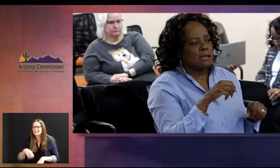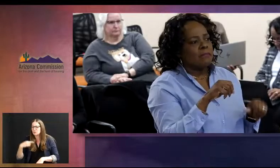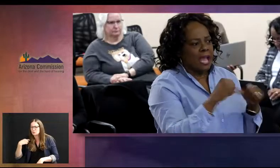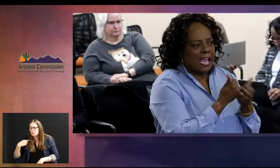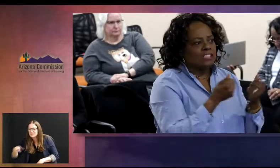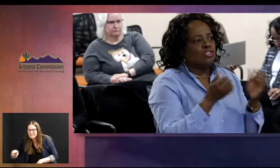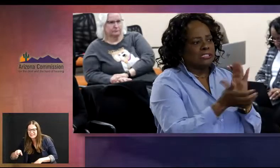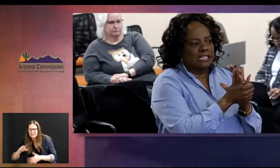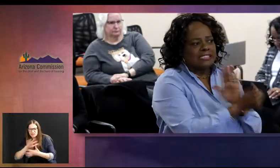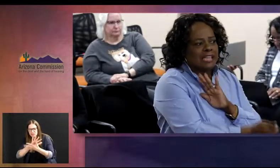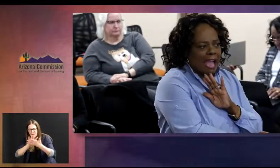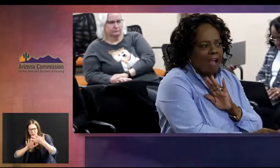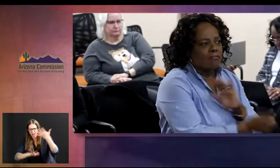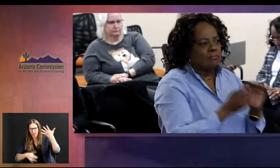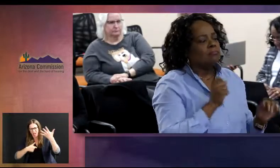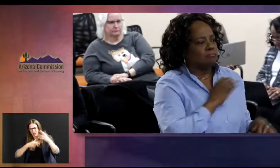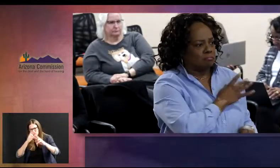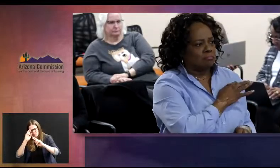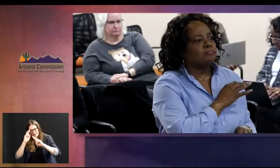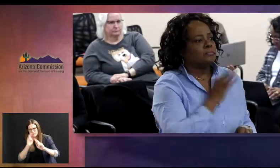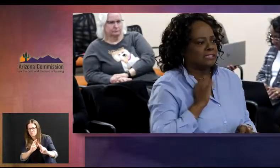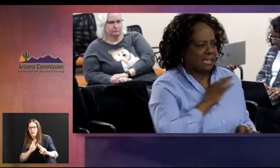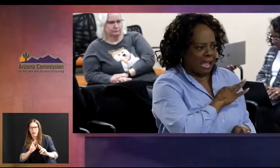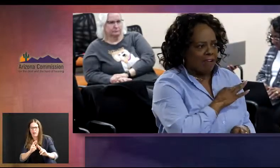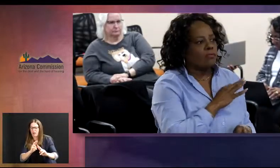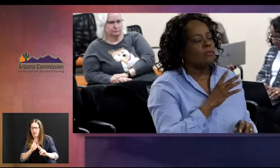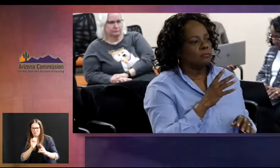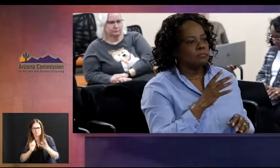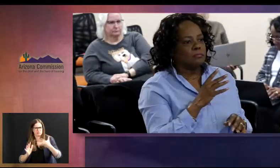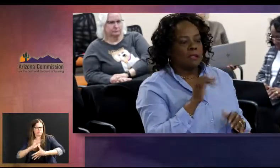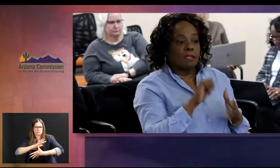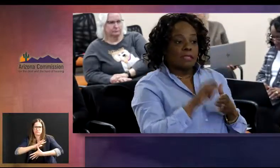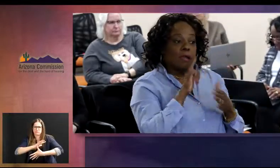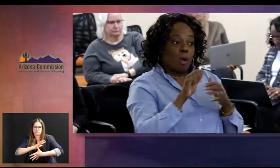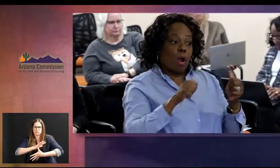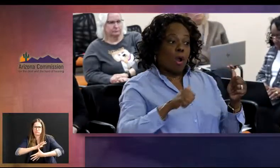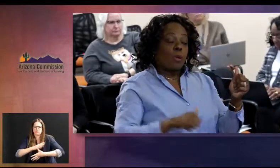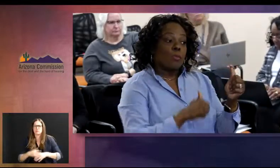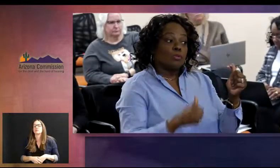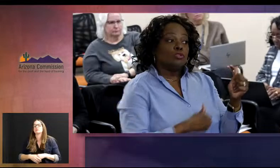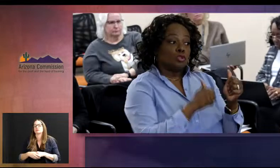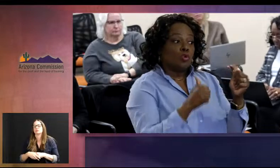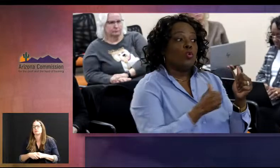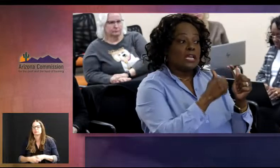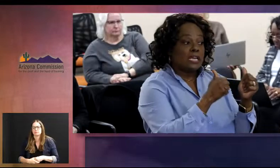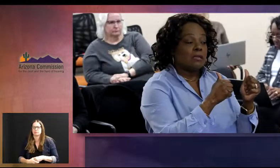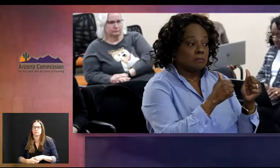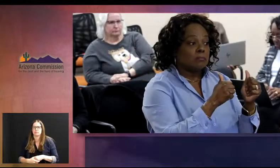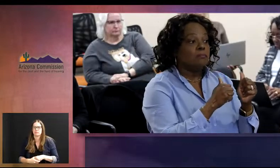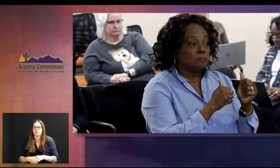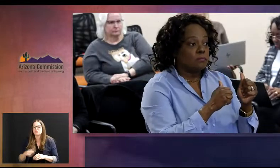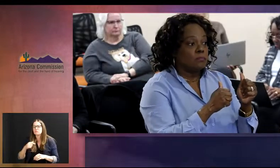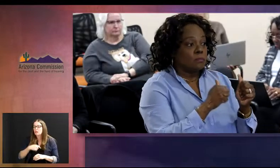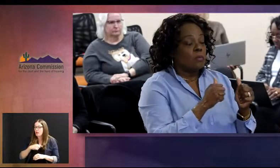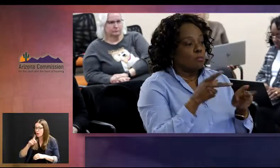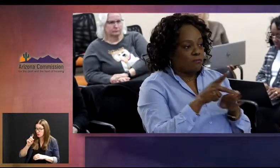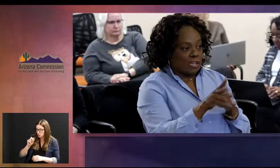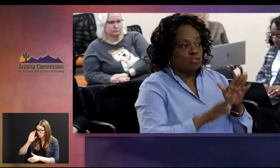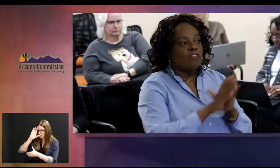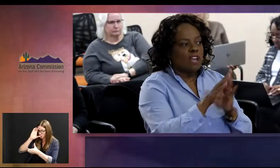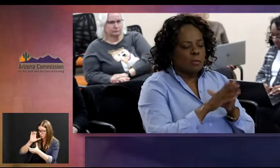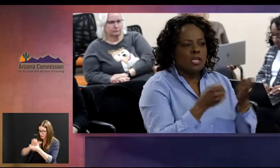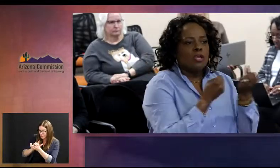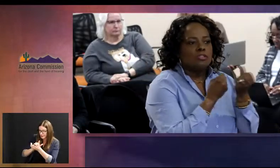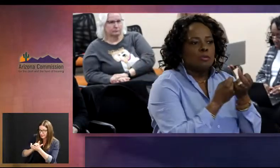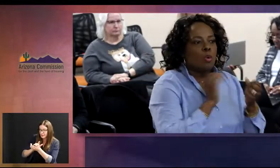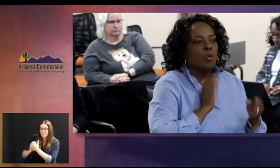Now, I believe that the talent and pursuit of professional